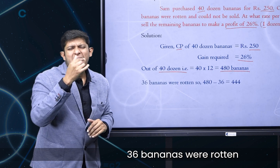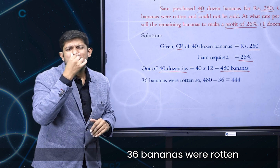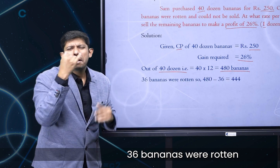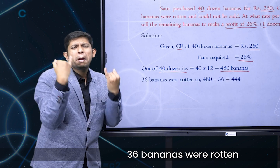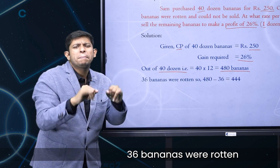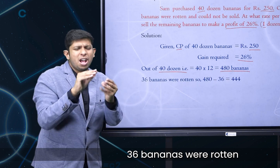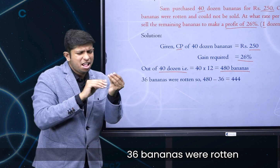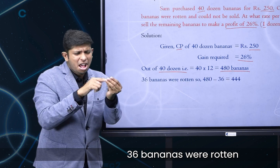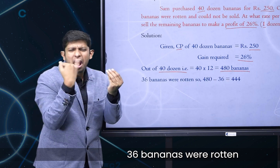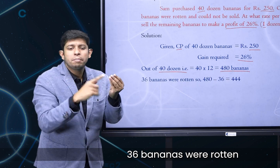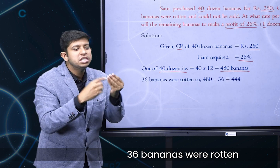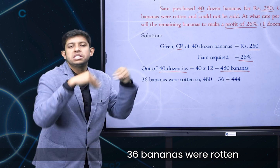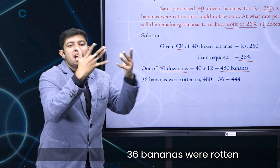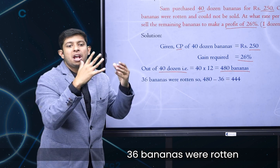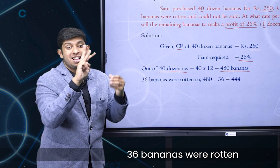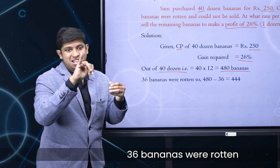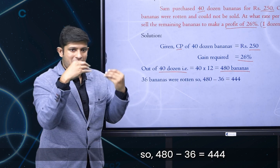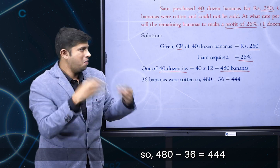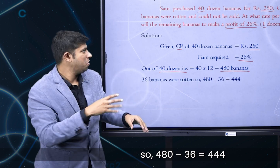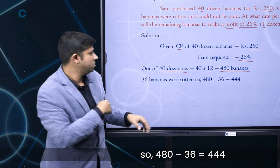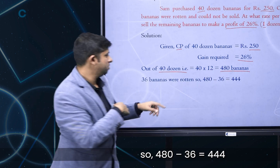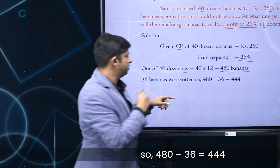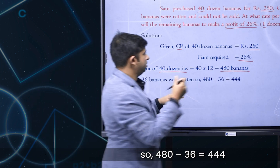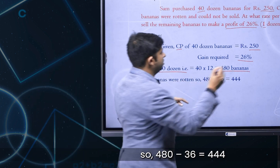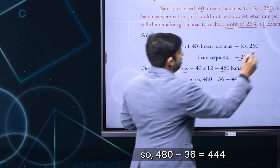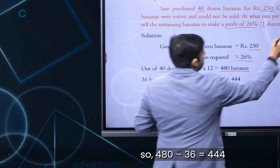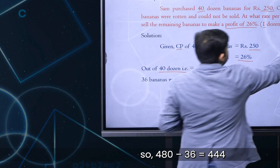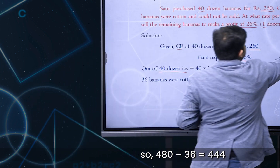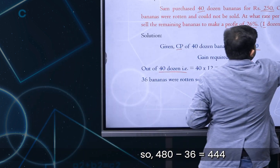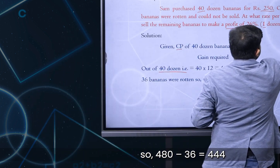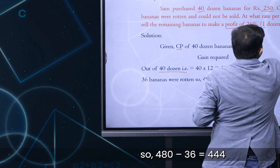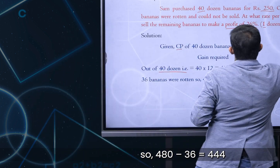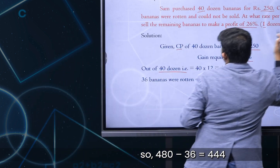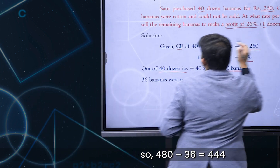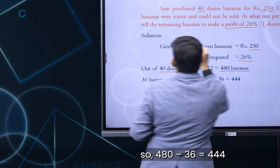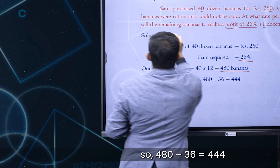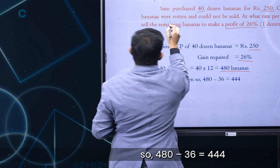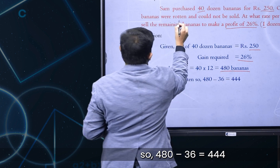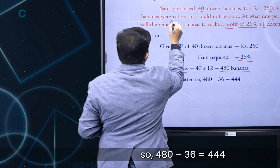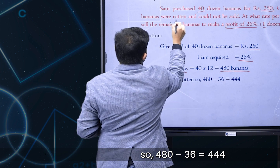"36 bananas were rotten, so 480 minus 36, which is equal to